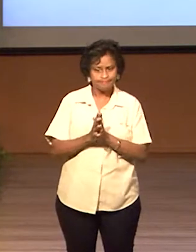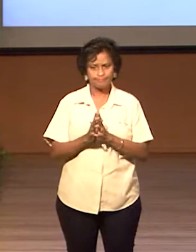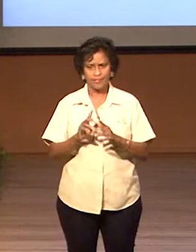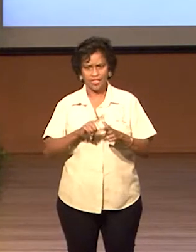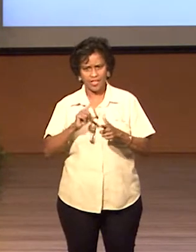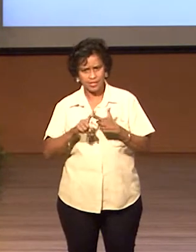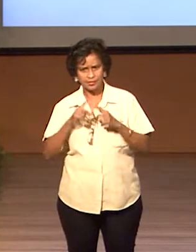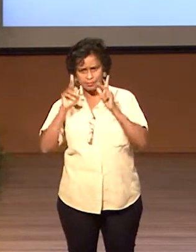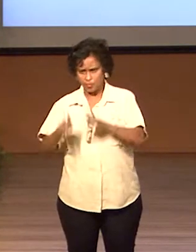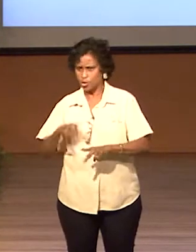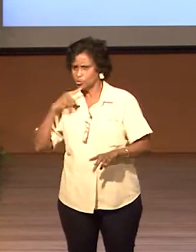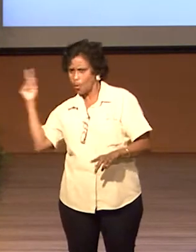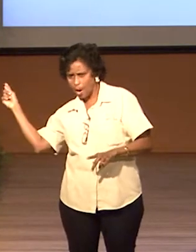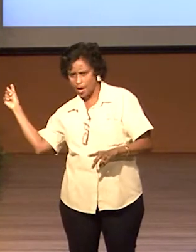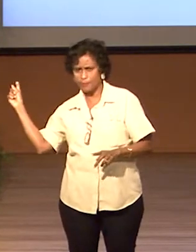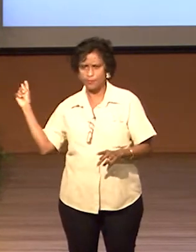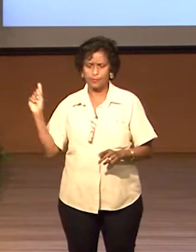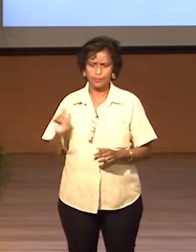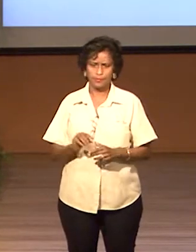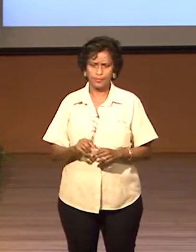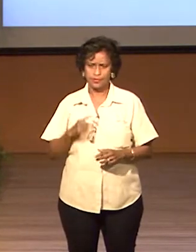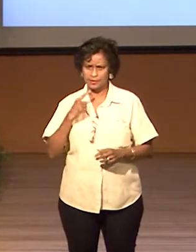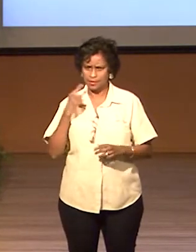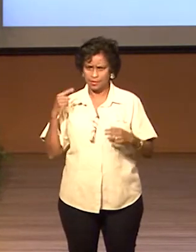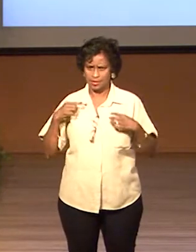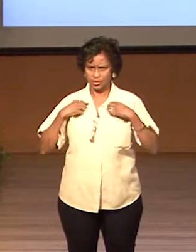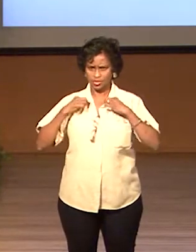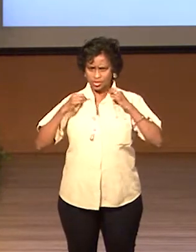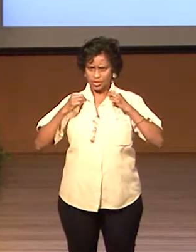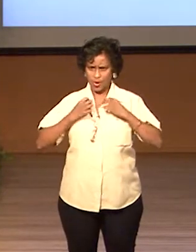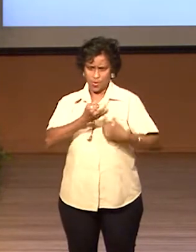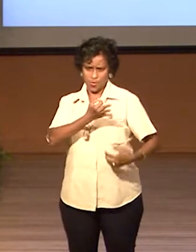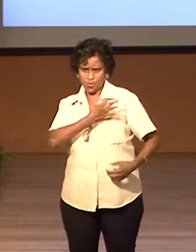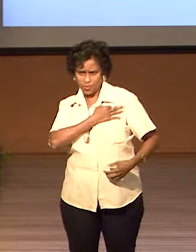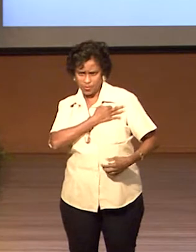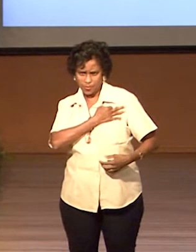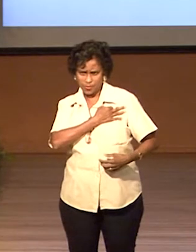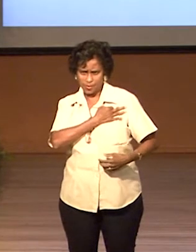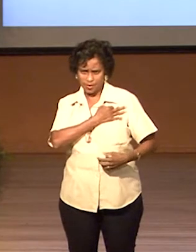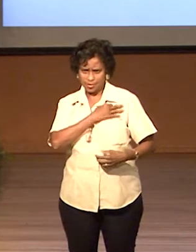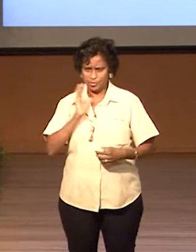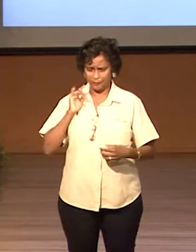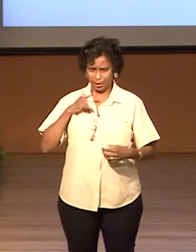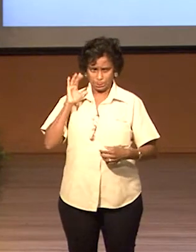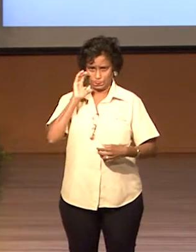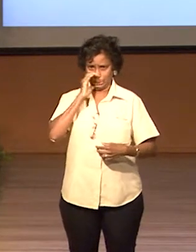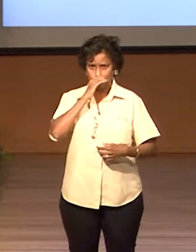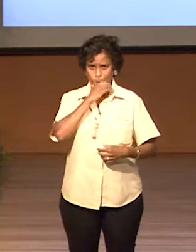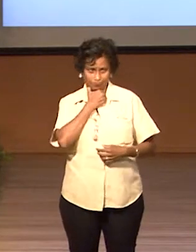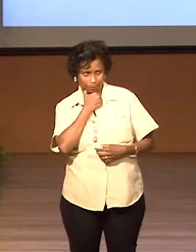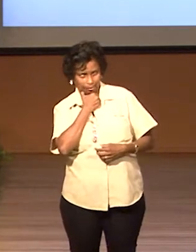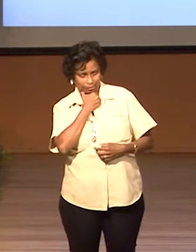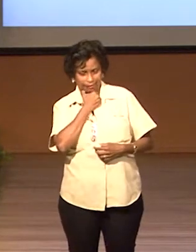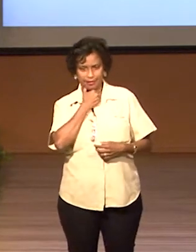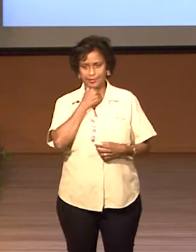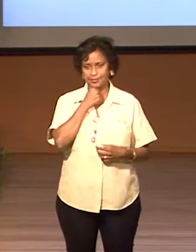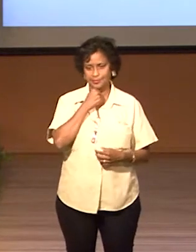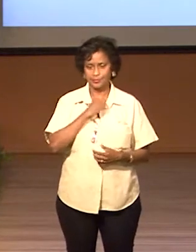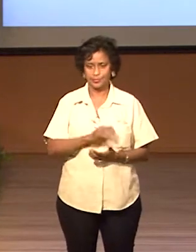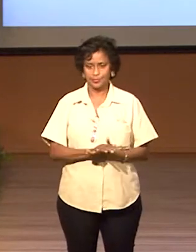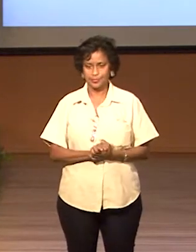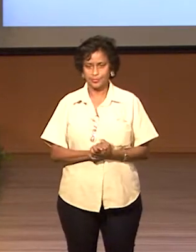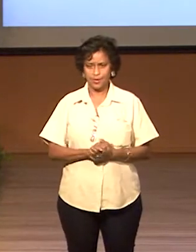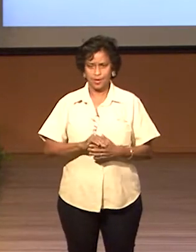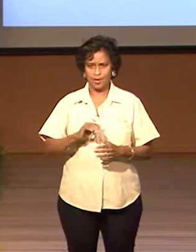told me that there was a hole in my shirt. And once that information came to me, my day